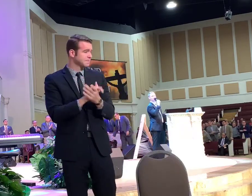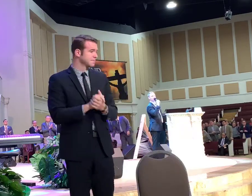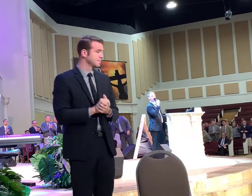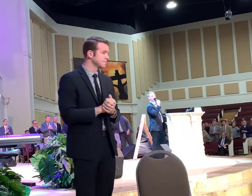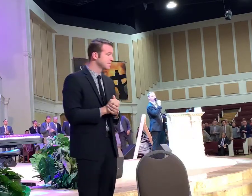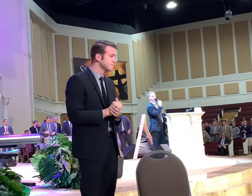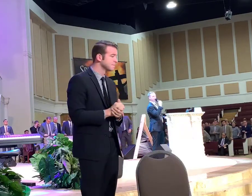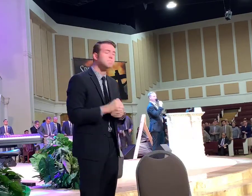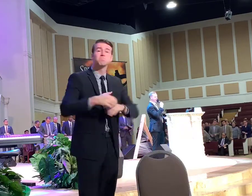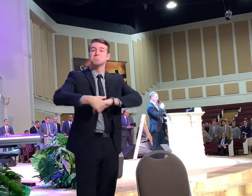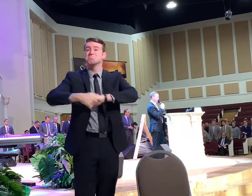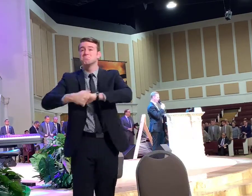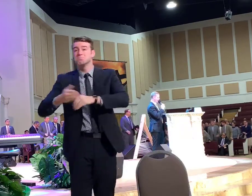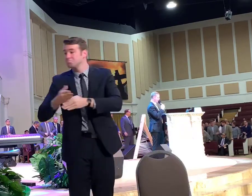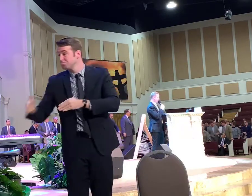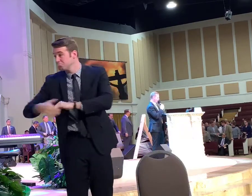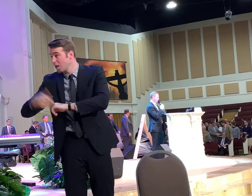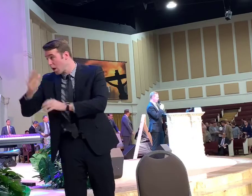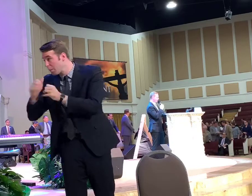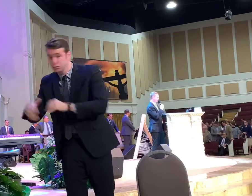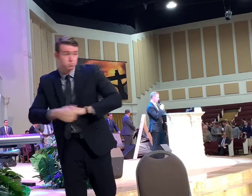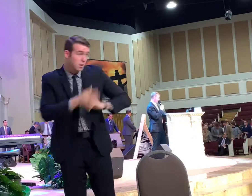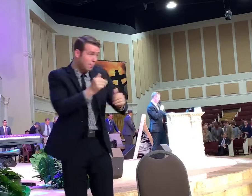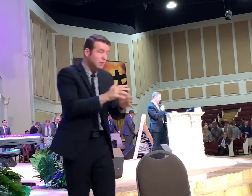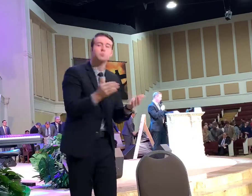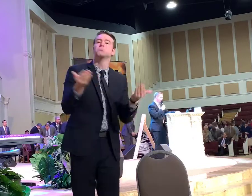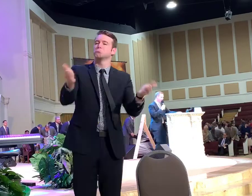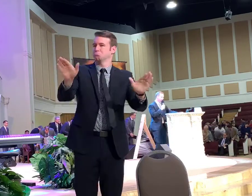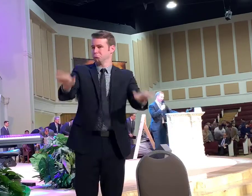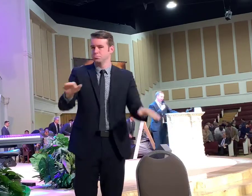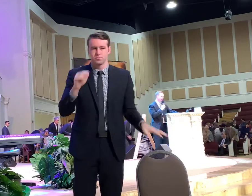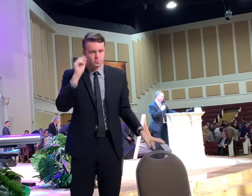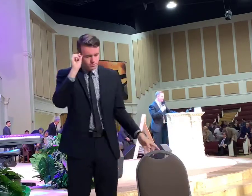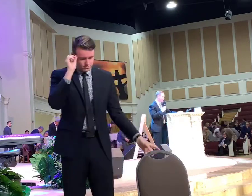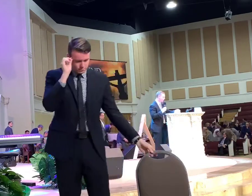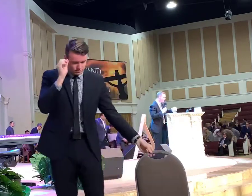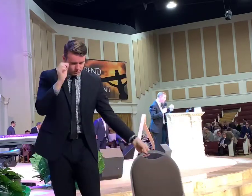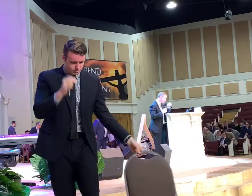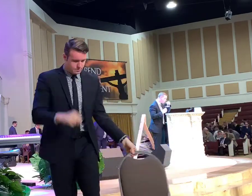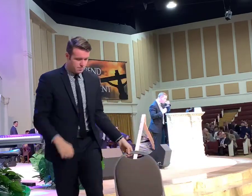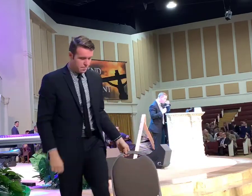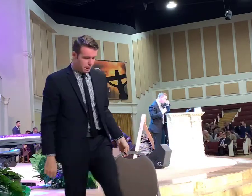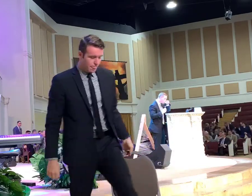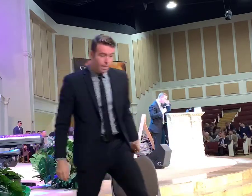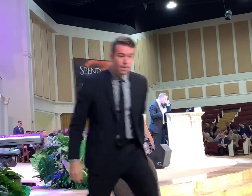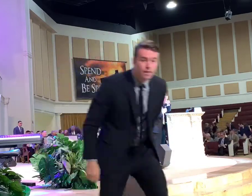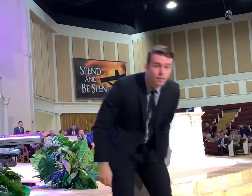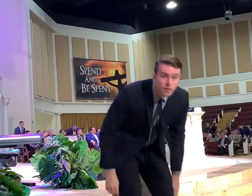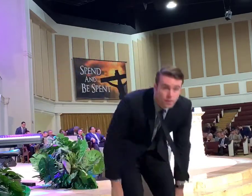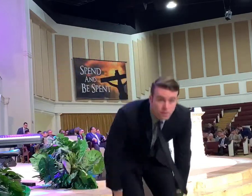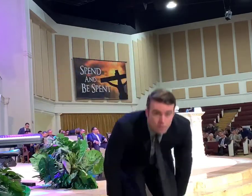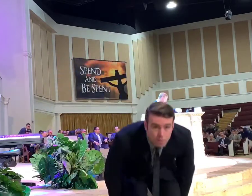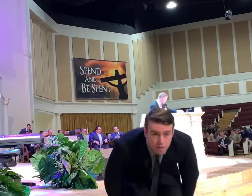Hallelujah. Amen. Shake your neighbor's hand. Tell them God bless you. You can be seated in the house of God.